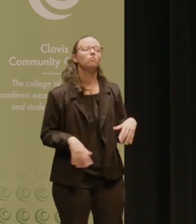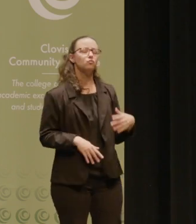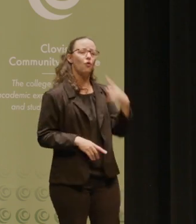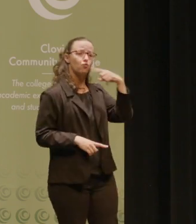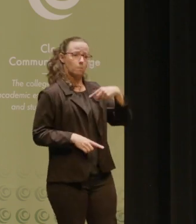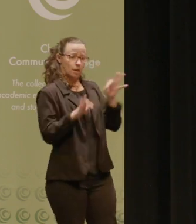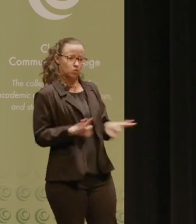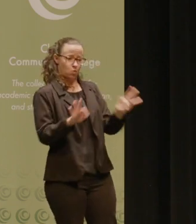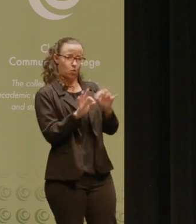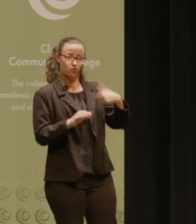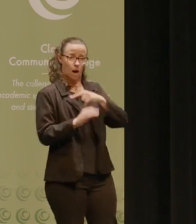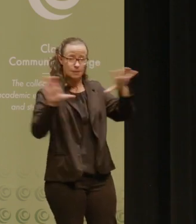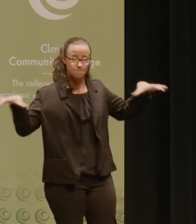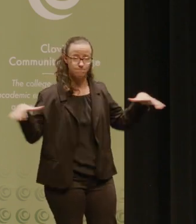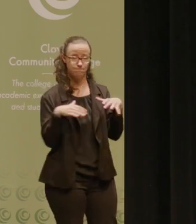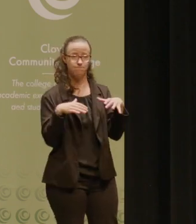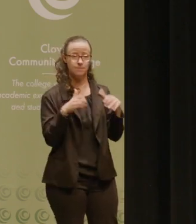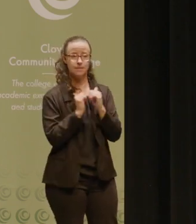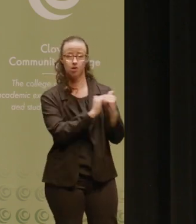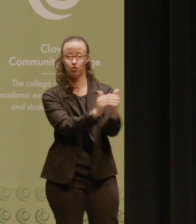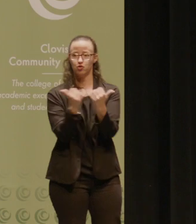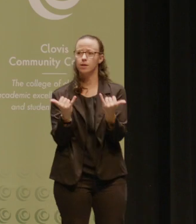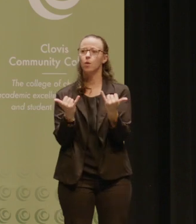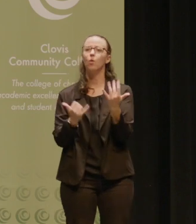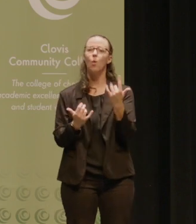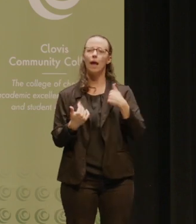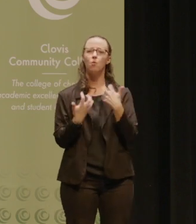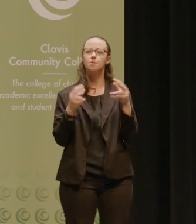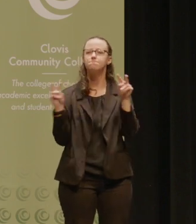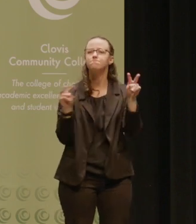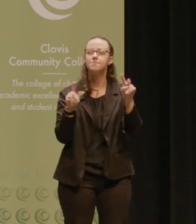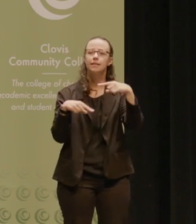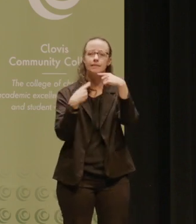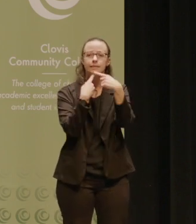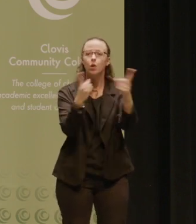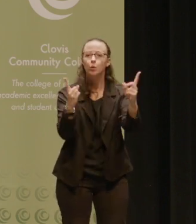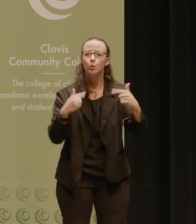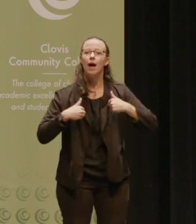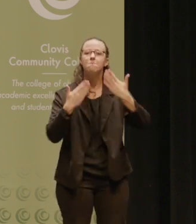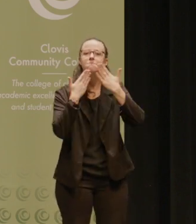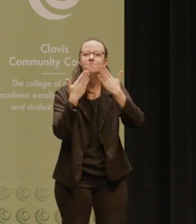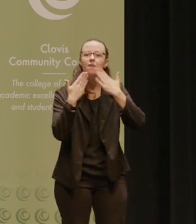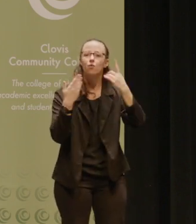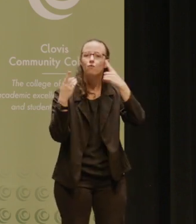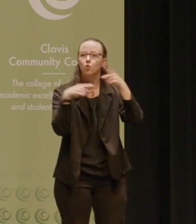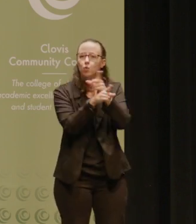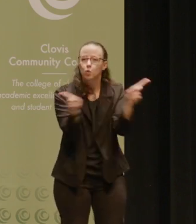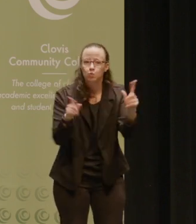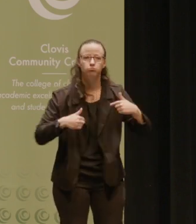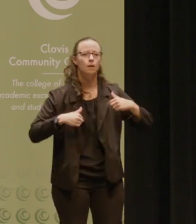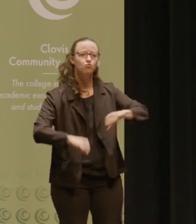was really important to bring us all together, because I wanted to look at all of you and tell you how thankful I am of you and how proud I